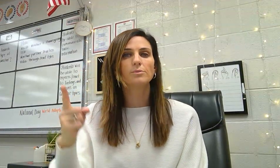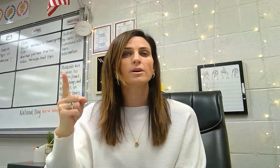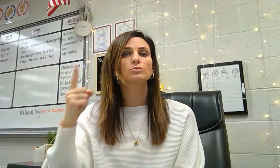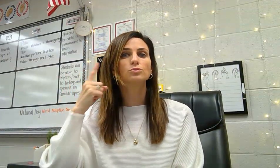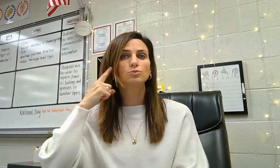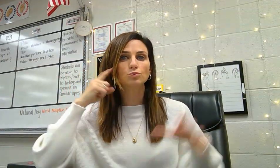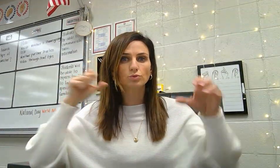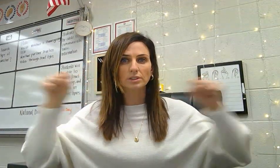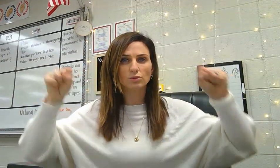thunderstorm.